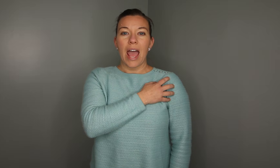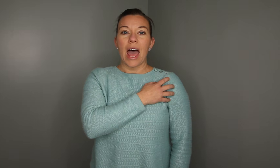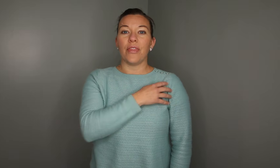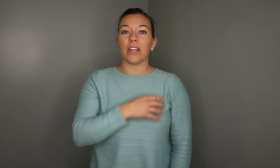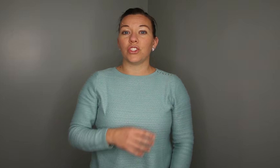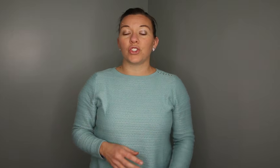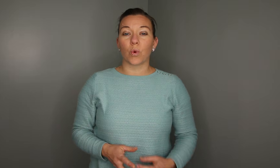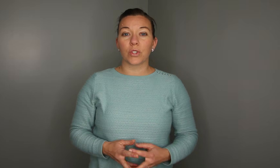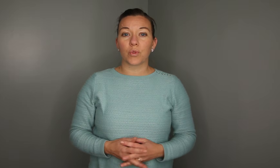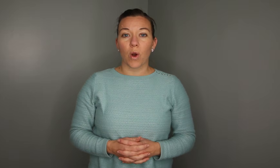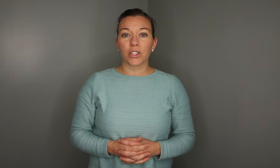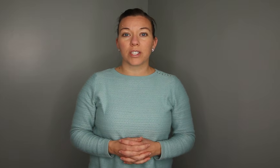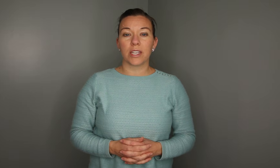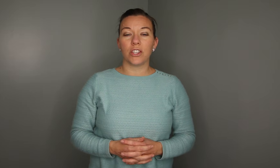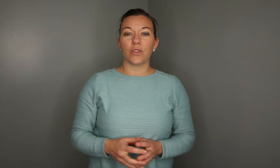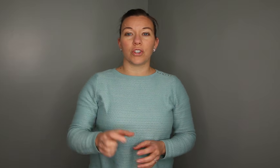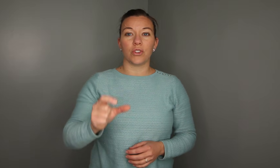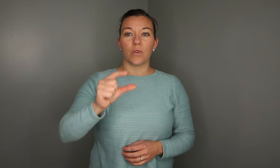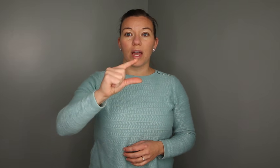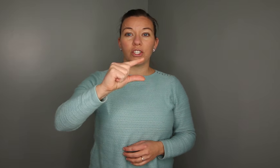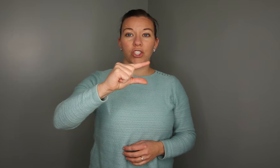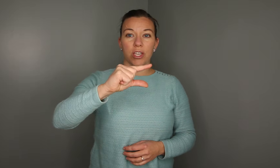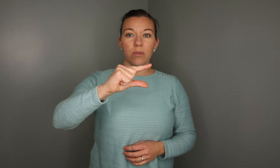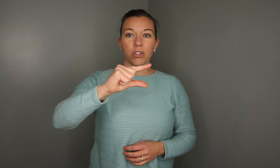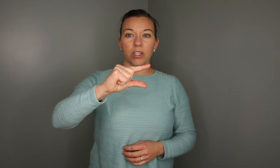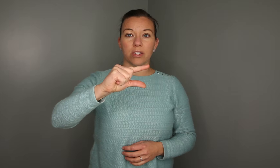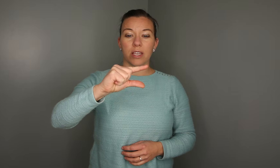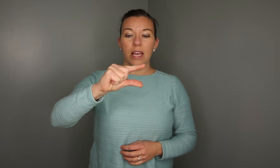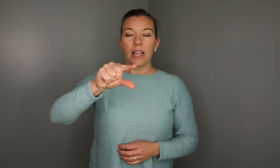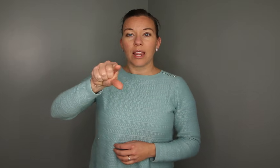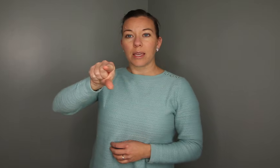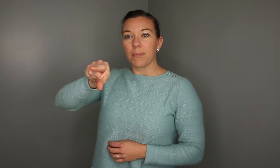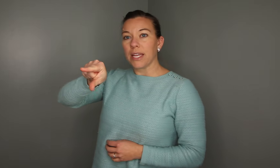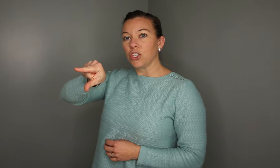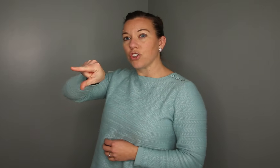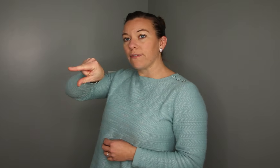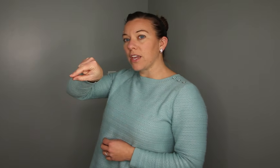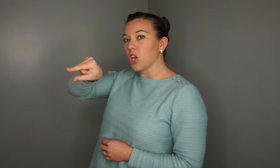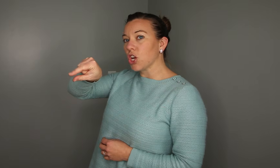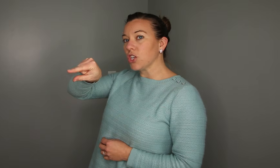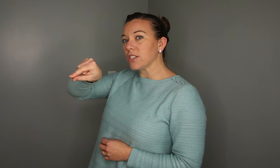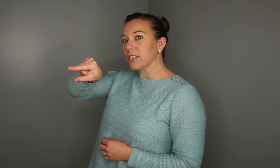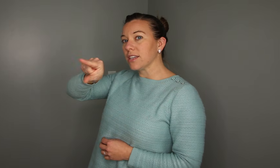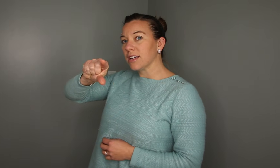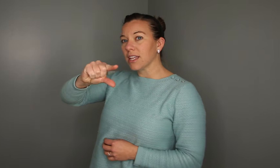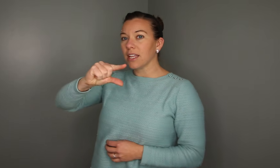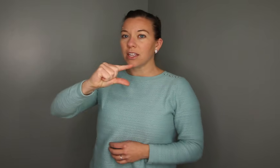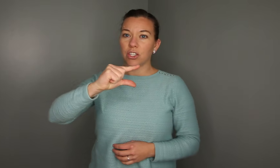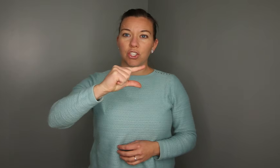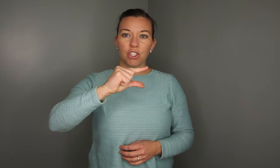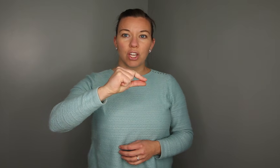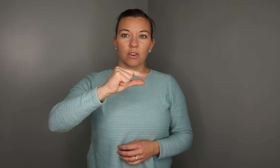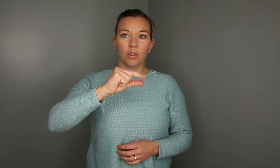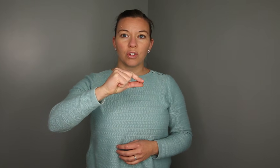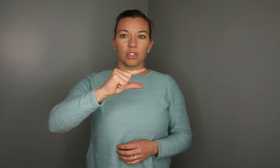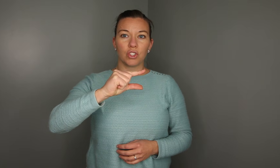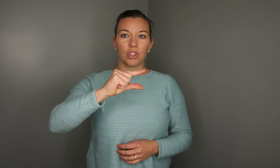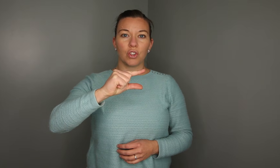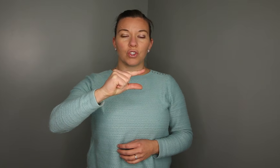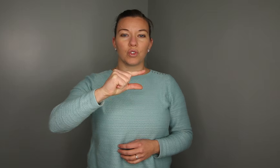And then George Washington, you could do a G, which is like pinch your fingers. General